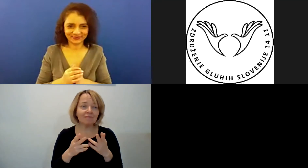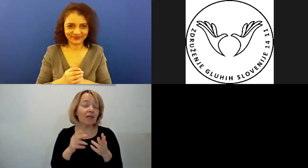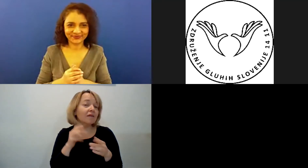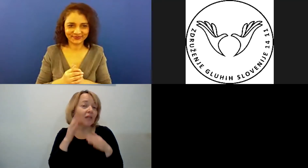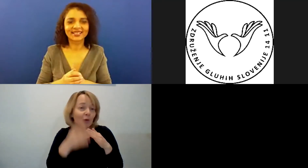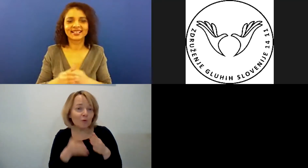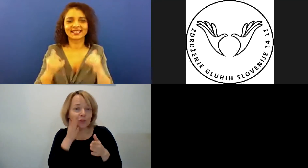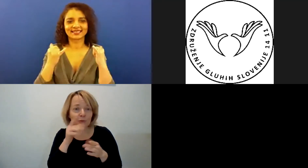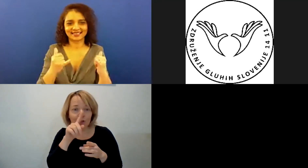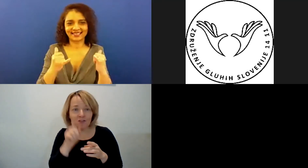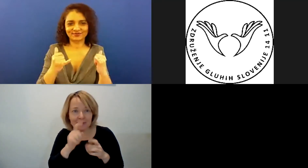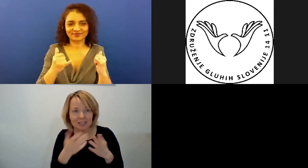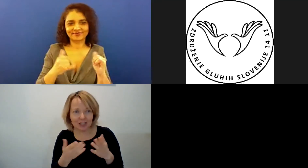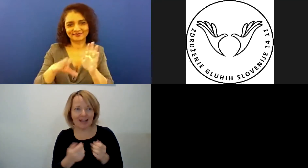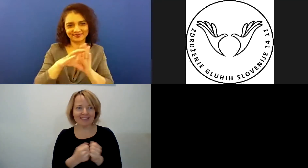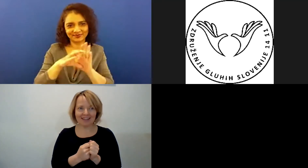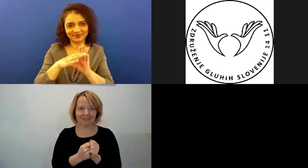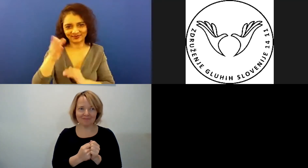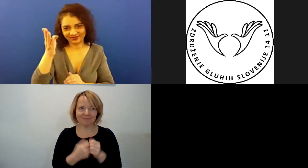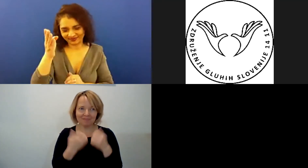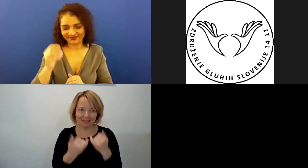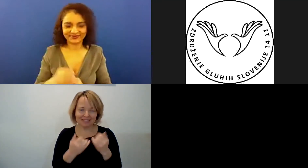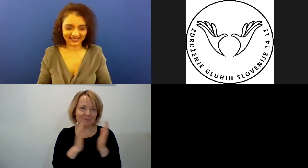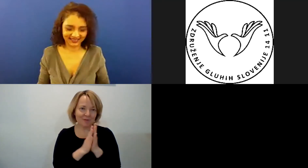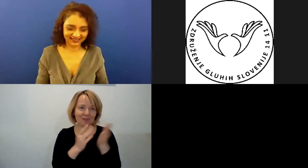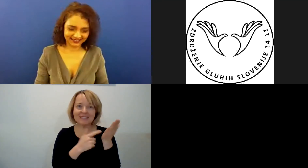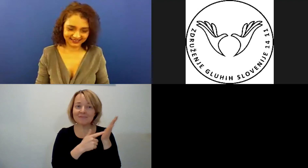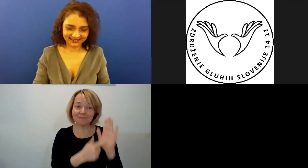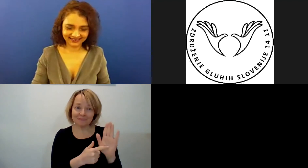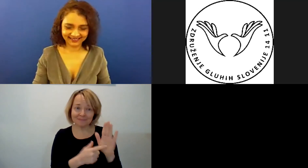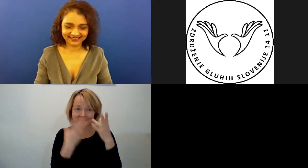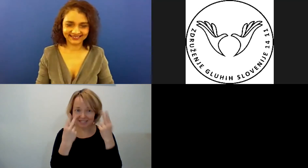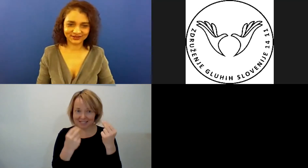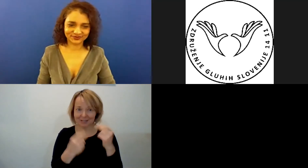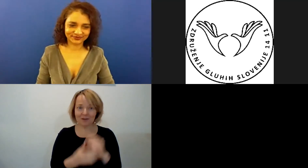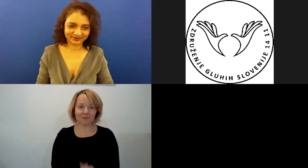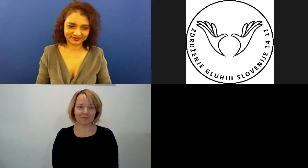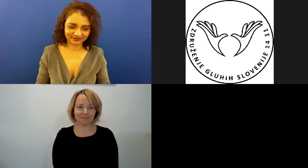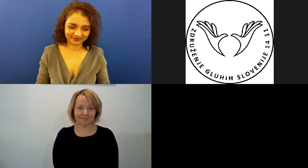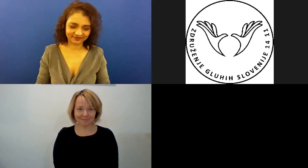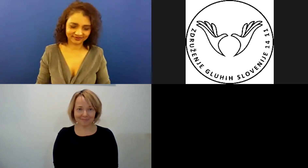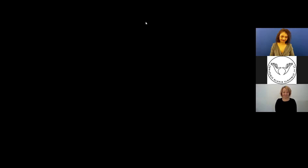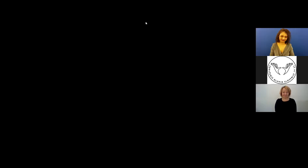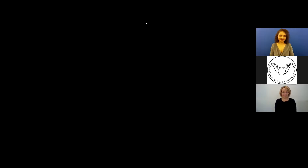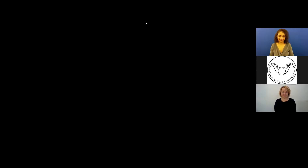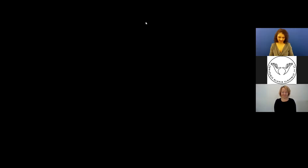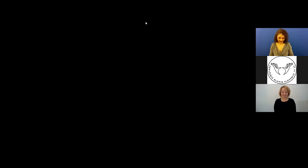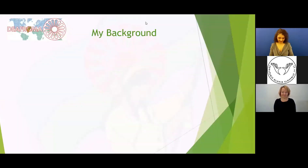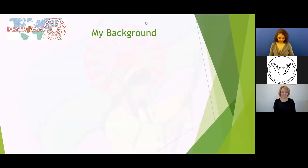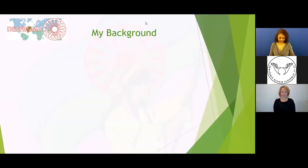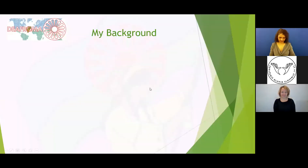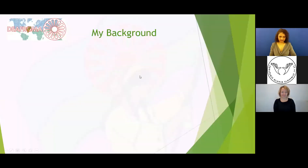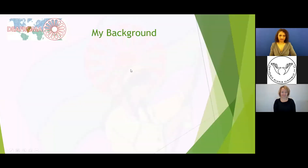will then show you a video. And at the end, there'll be a Q&A session, a question and answer session.